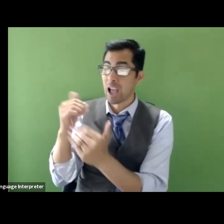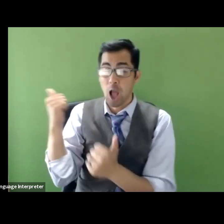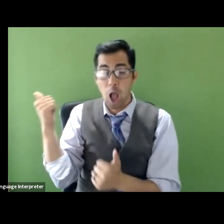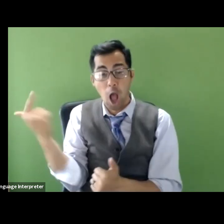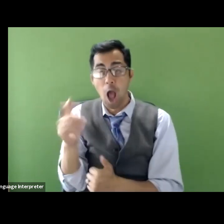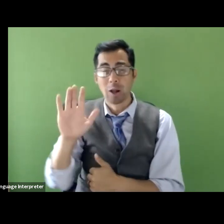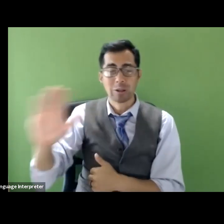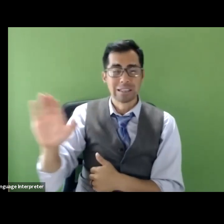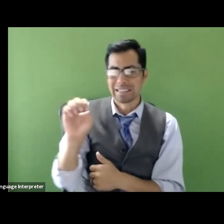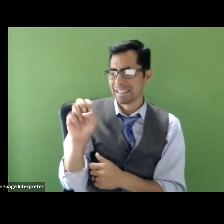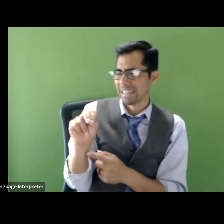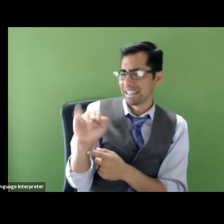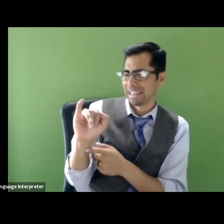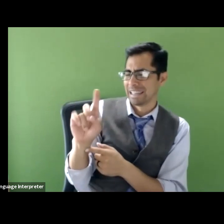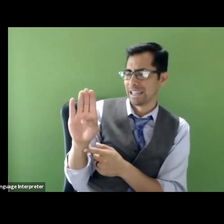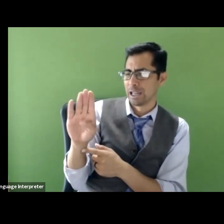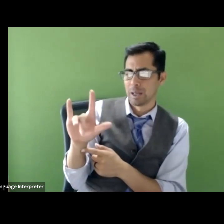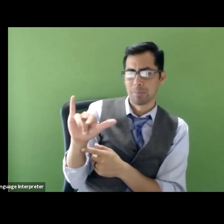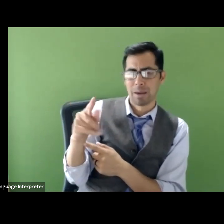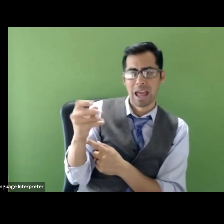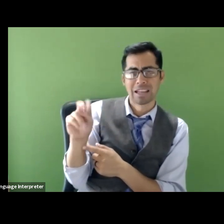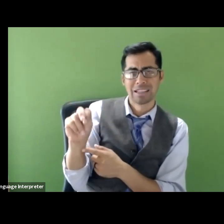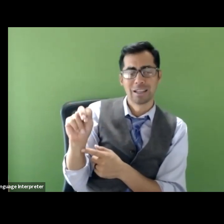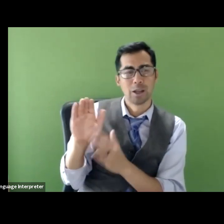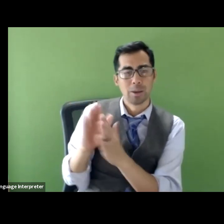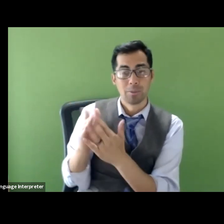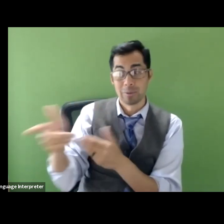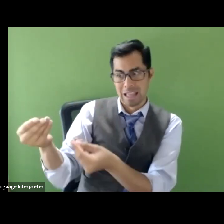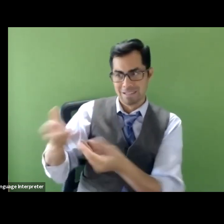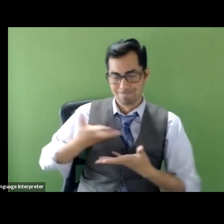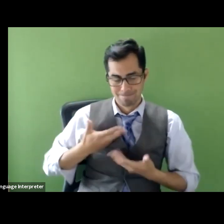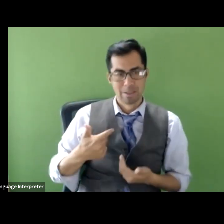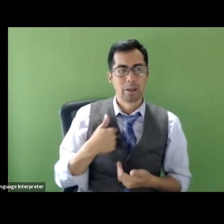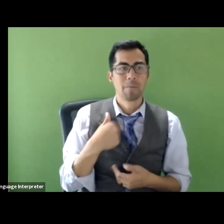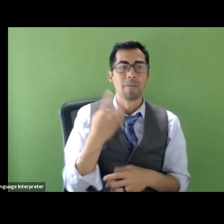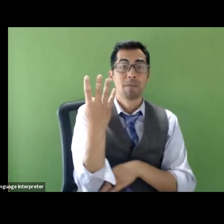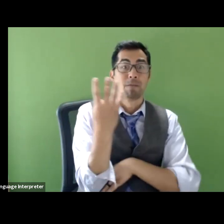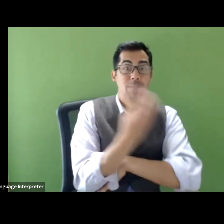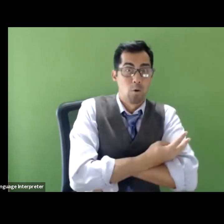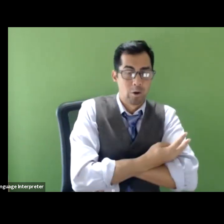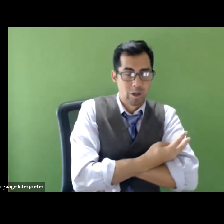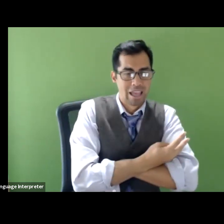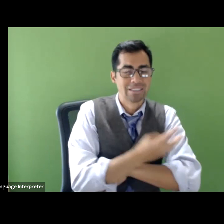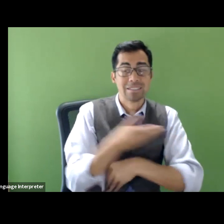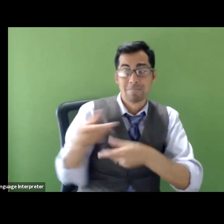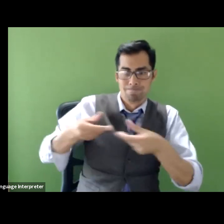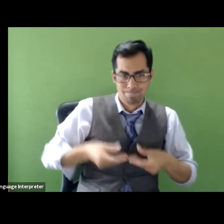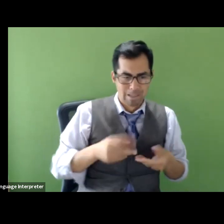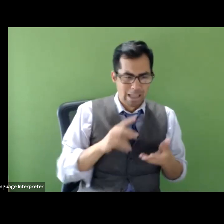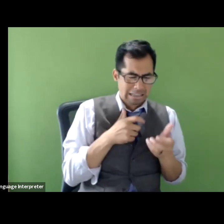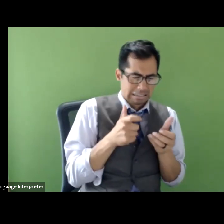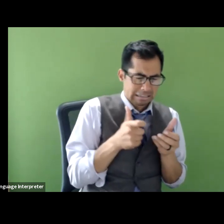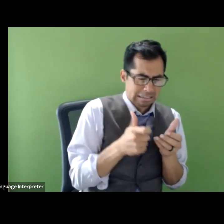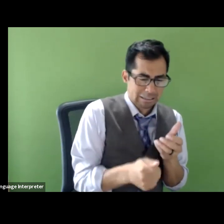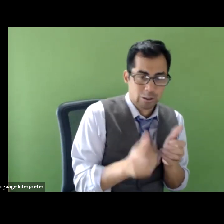books. The monthly membership allowed you to keep a book for 4 days, but I was a fast reader and finished those novels